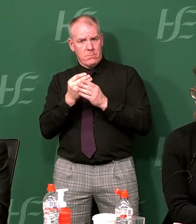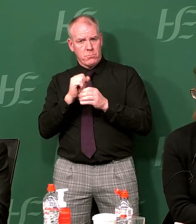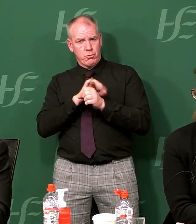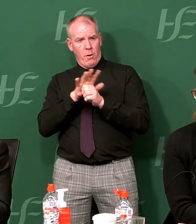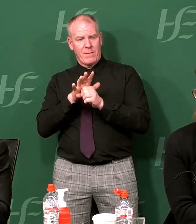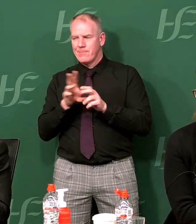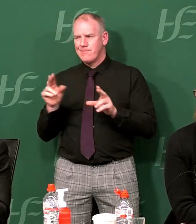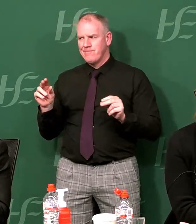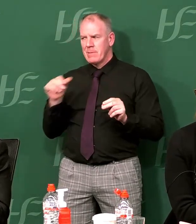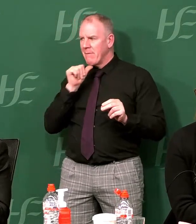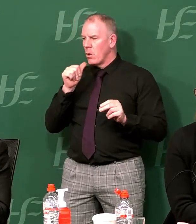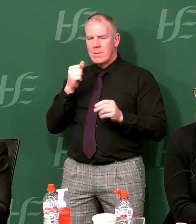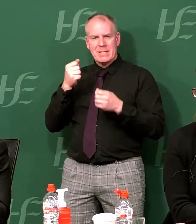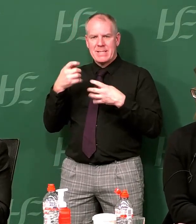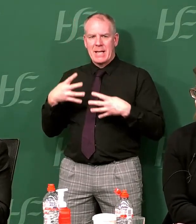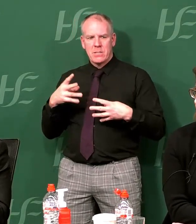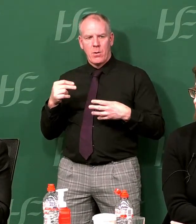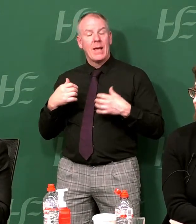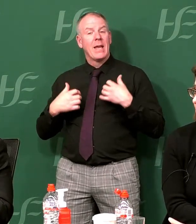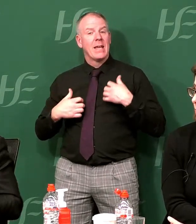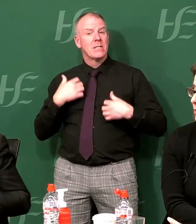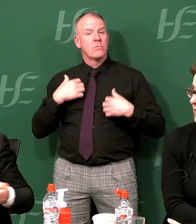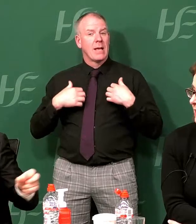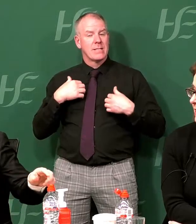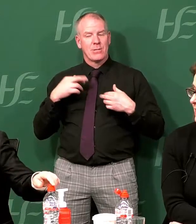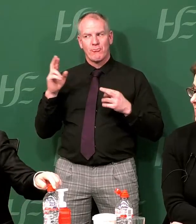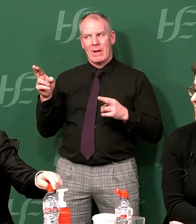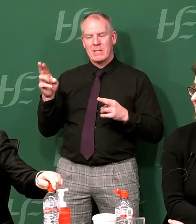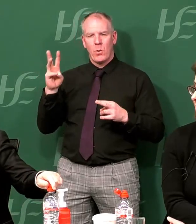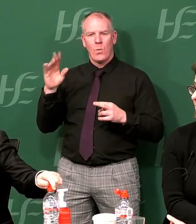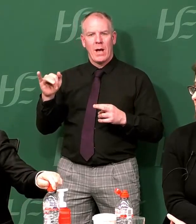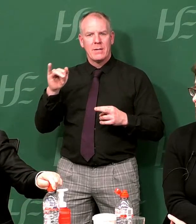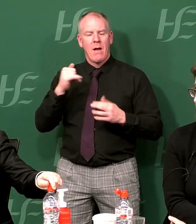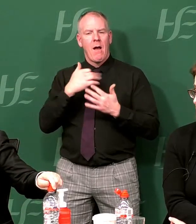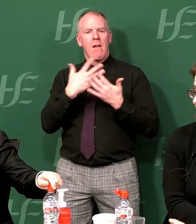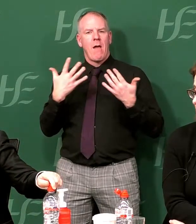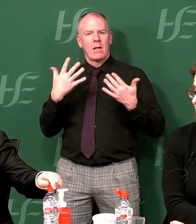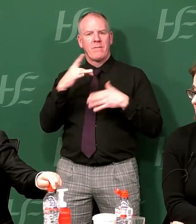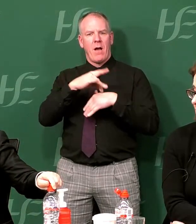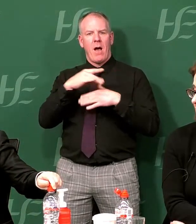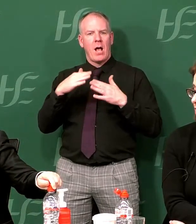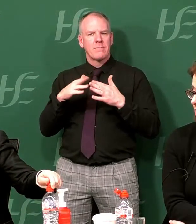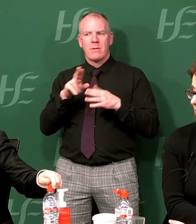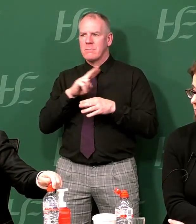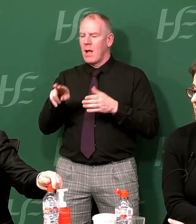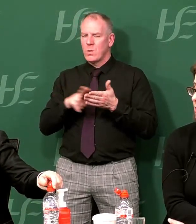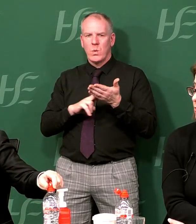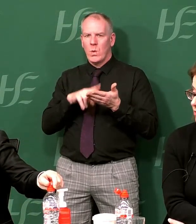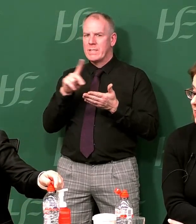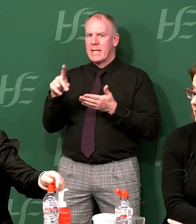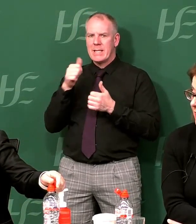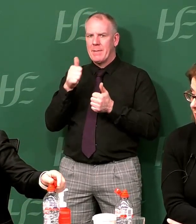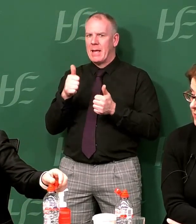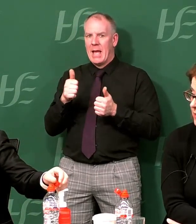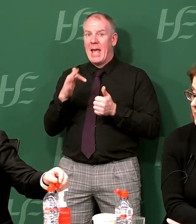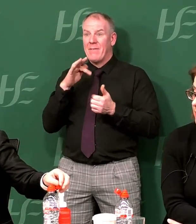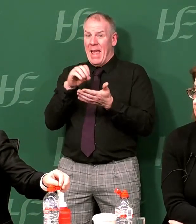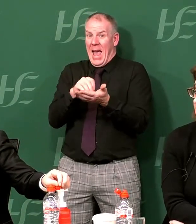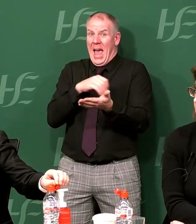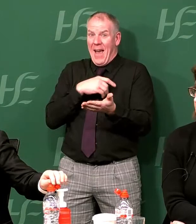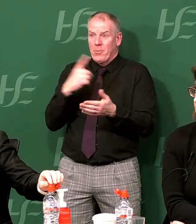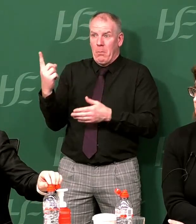We don't, and I think it's interesting, because what we're seeing is that a lot of sites aren't rushing to use derogations. They're using them where they really, really have